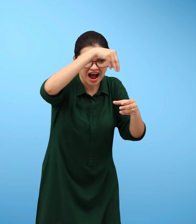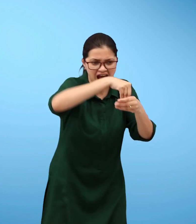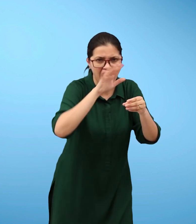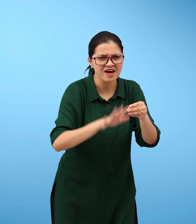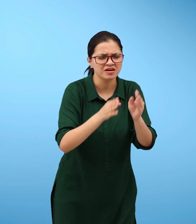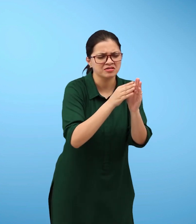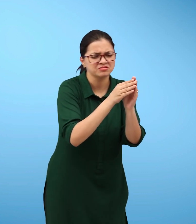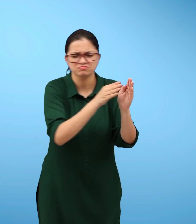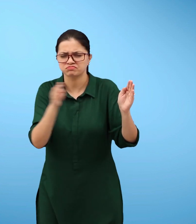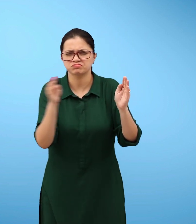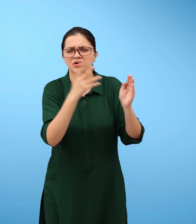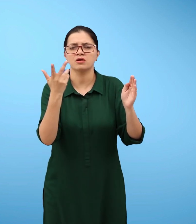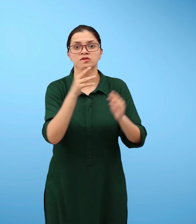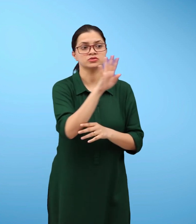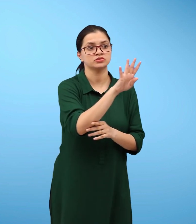4th century CE.